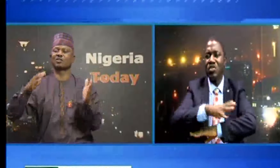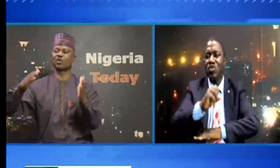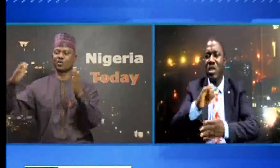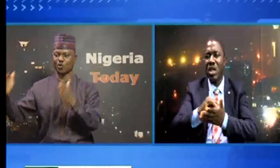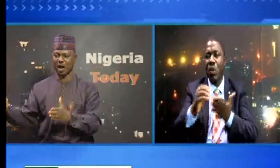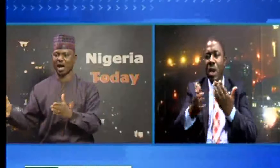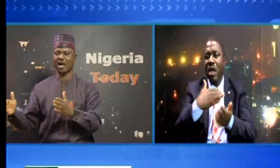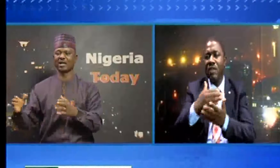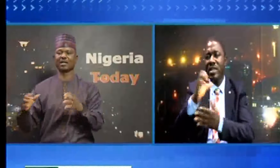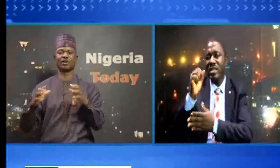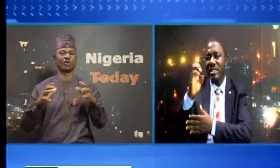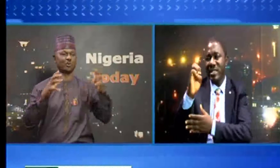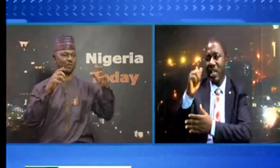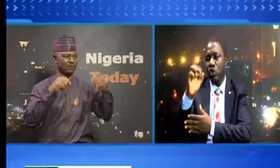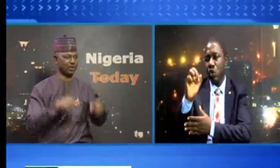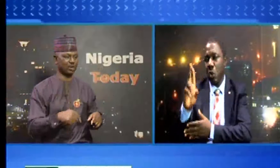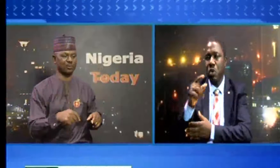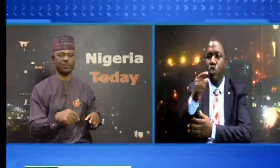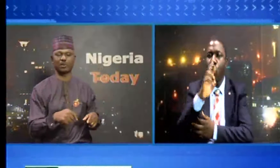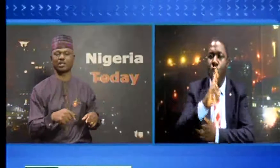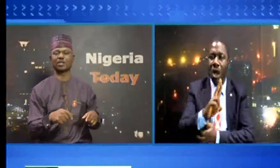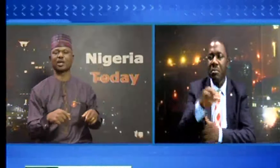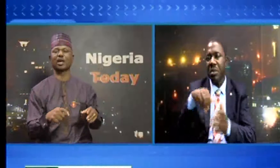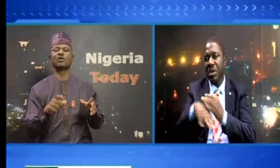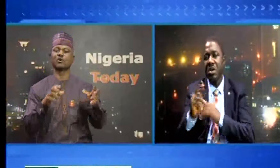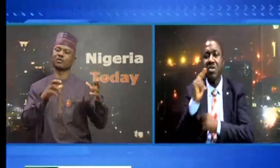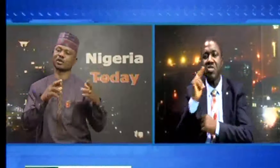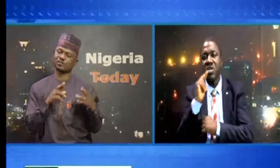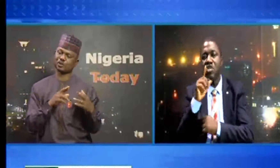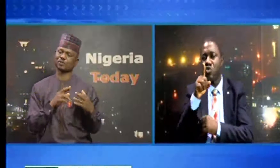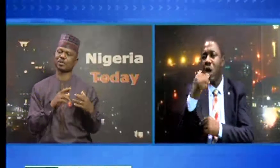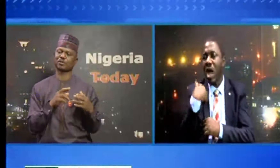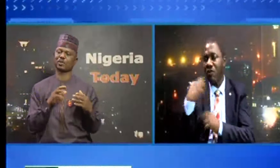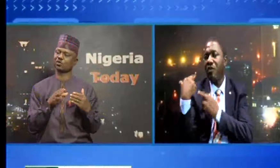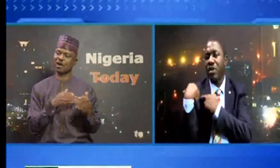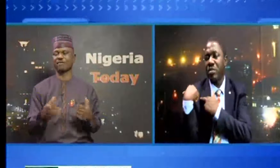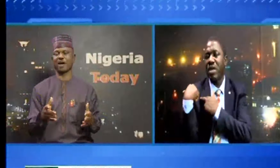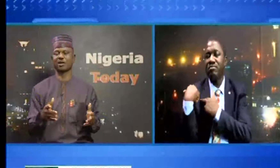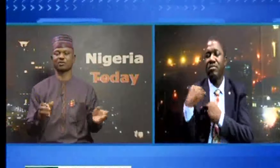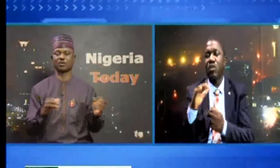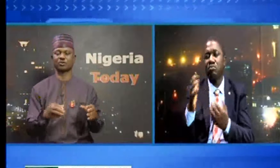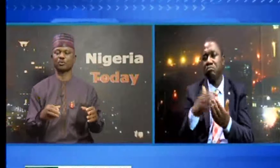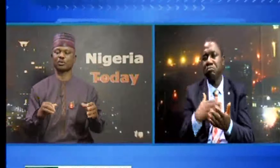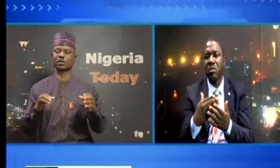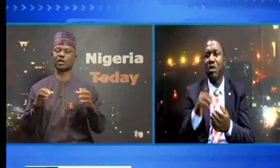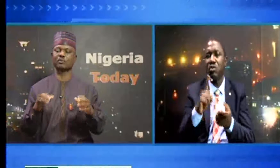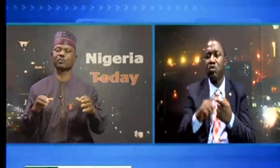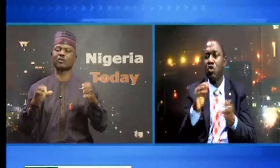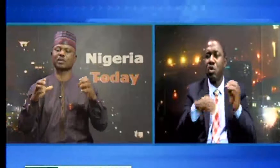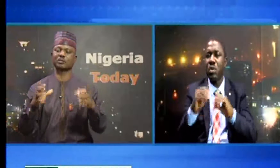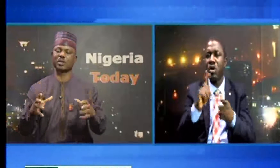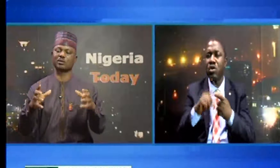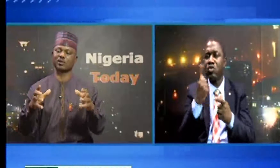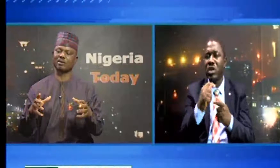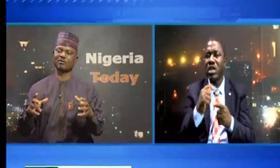Whatever sector you are in the economy of the Federal Republic of Nigeria, you have a responsibility whatsoever to contribute in the improvement